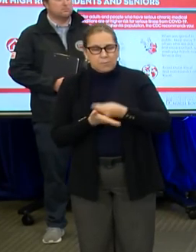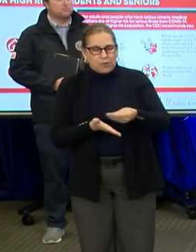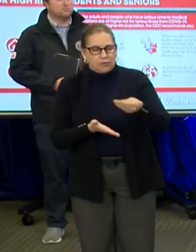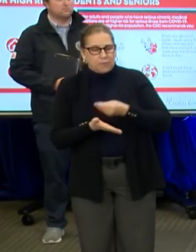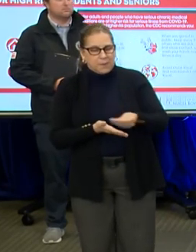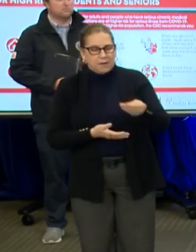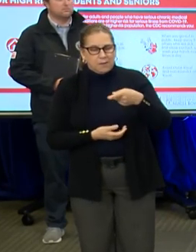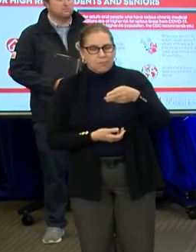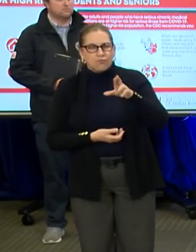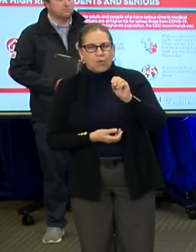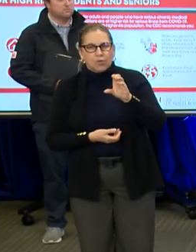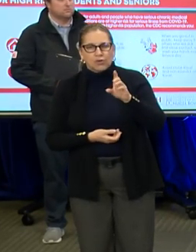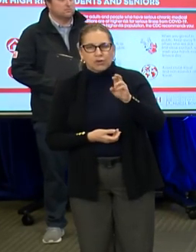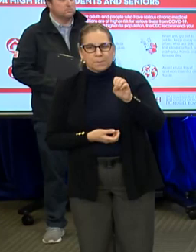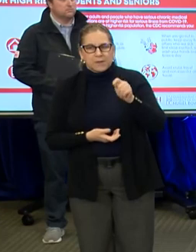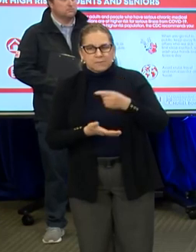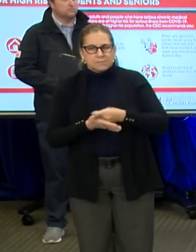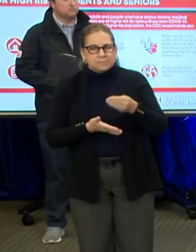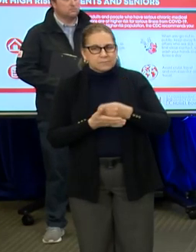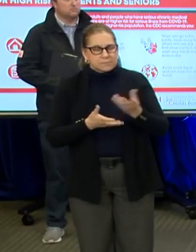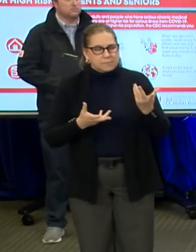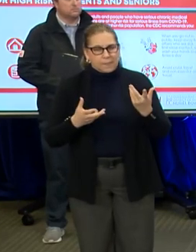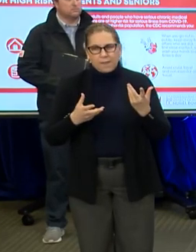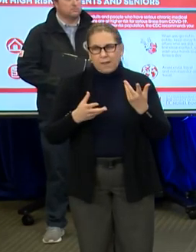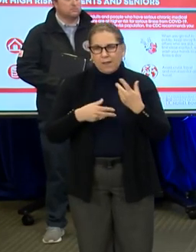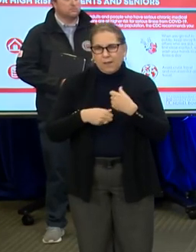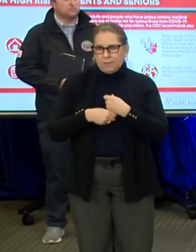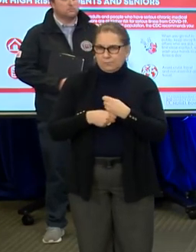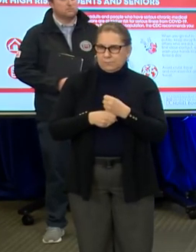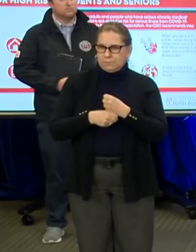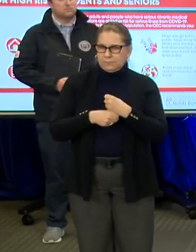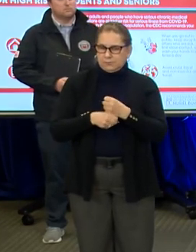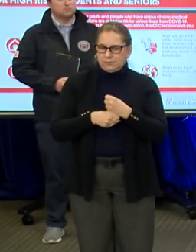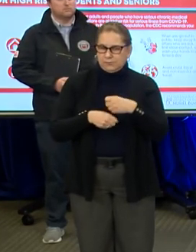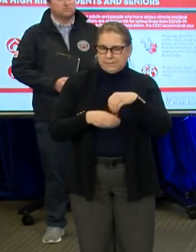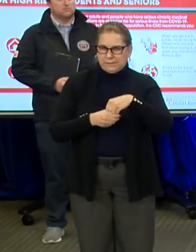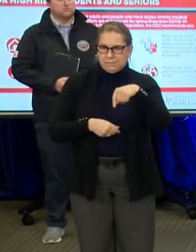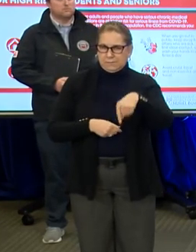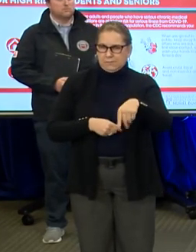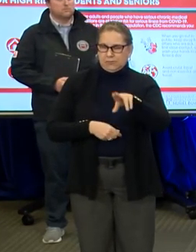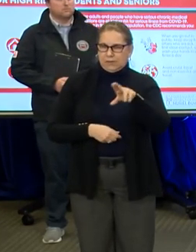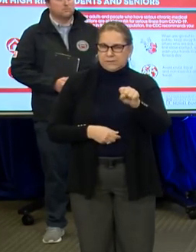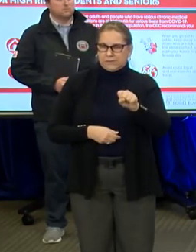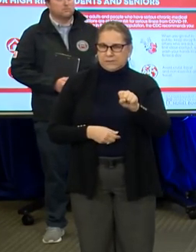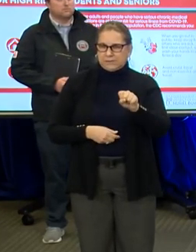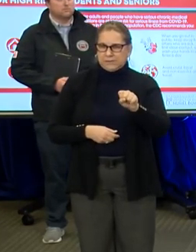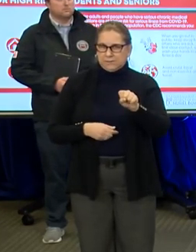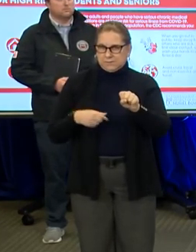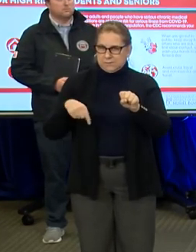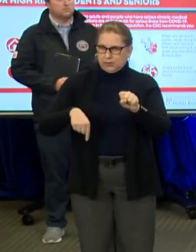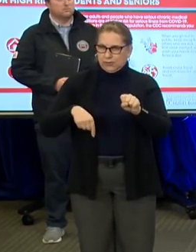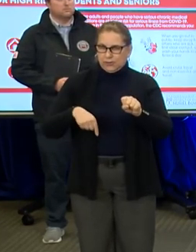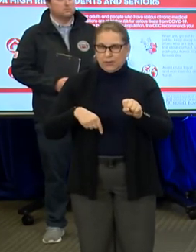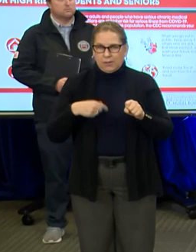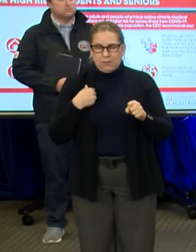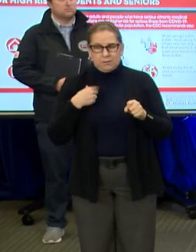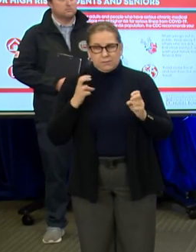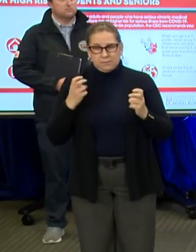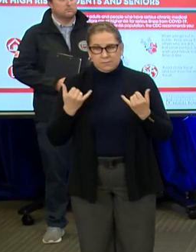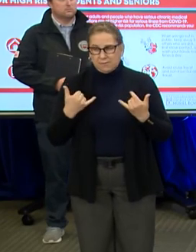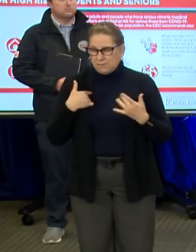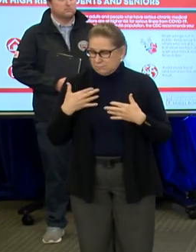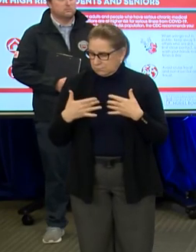nation. We, however, continue to do everything that we can locally to make sure that DC